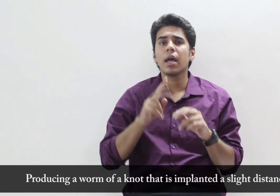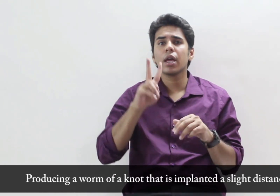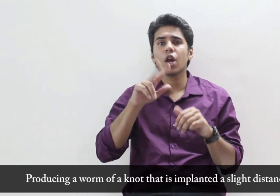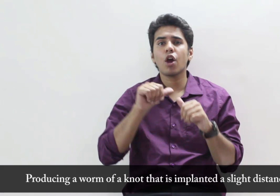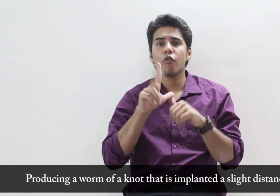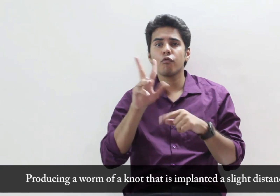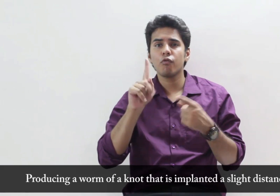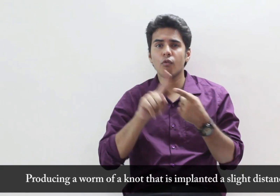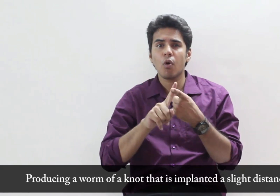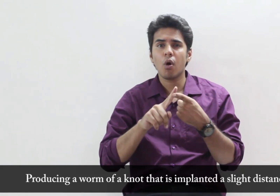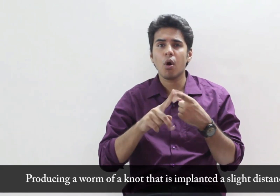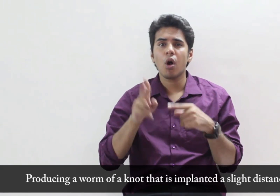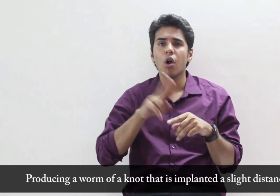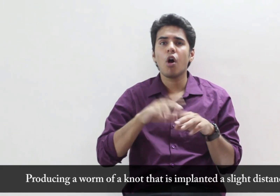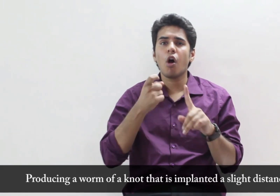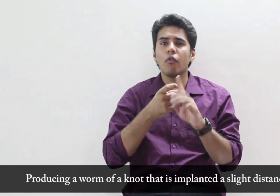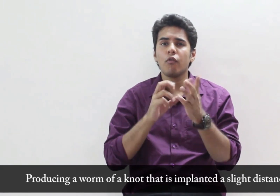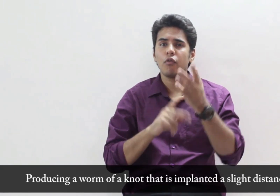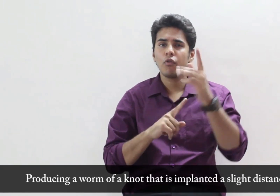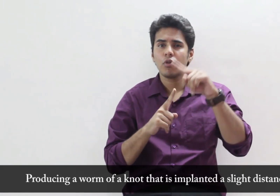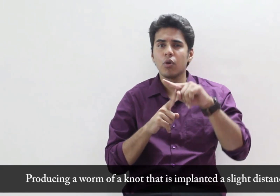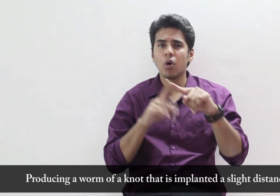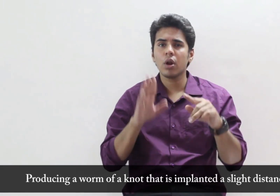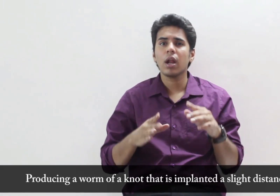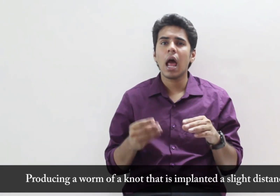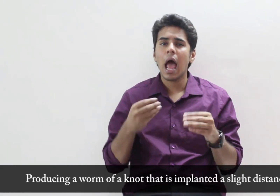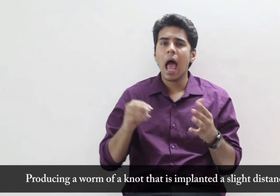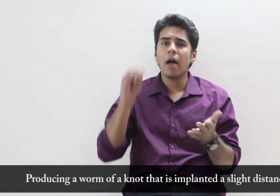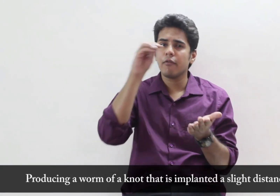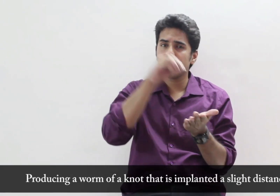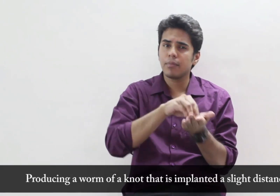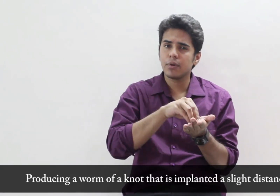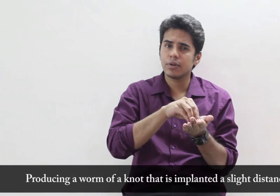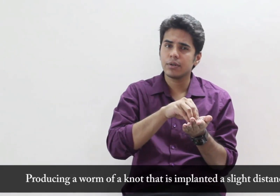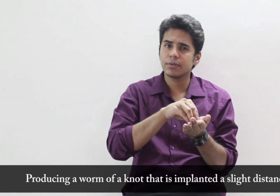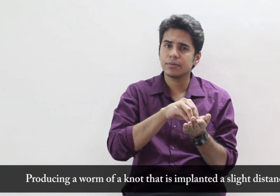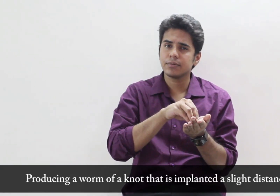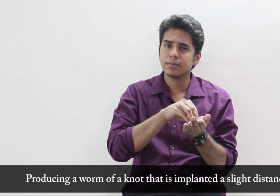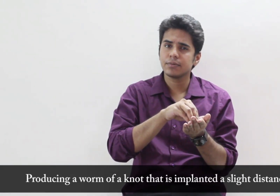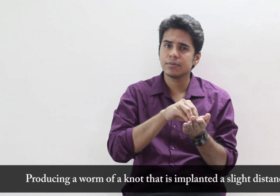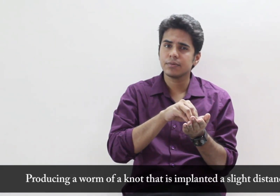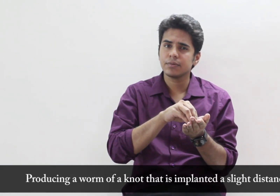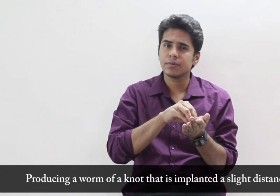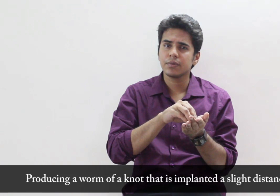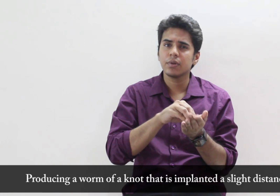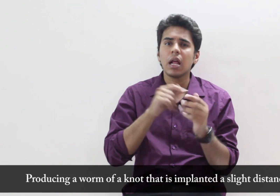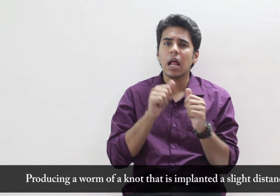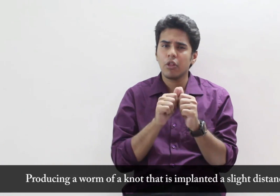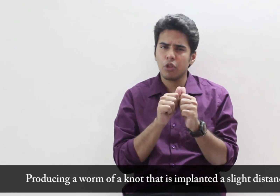producing a worm of a knot that is implanted a slight distance from